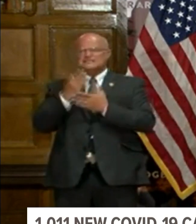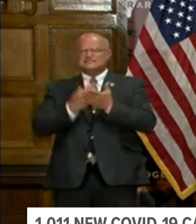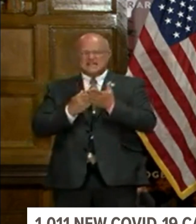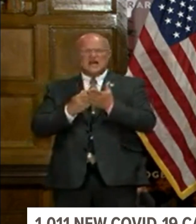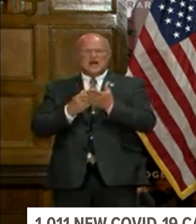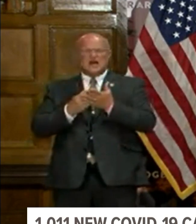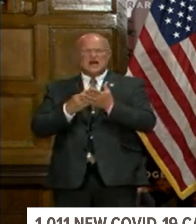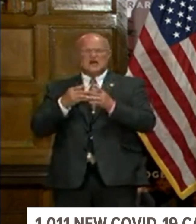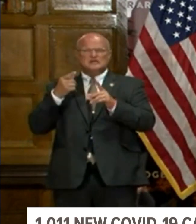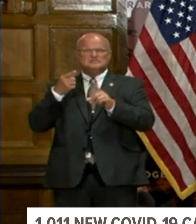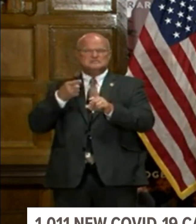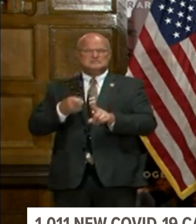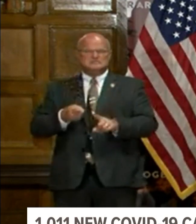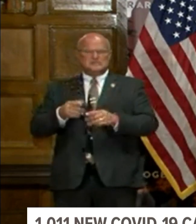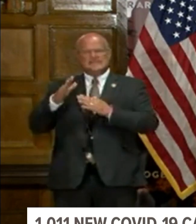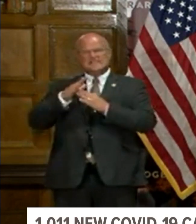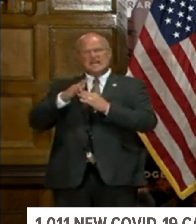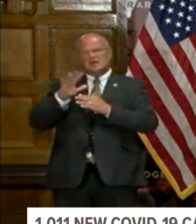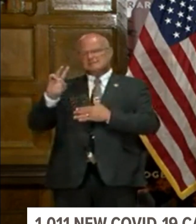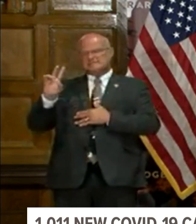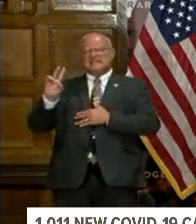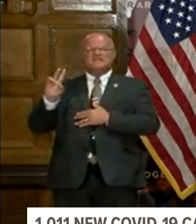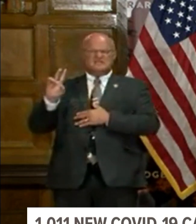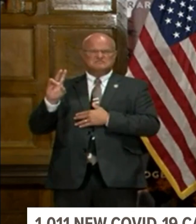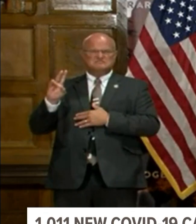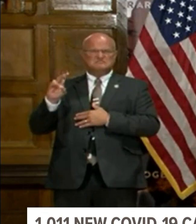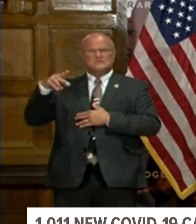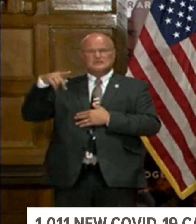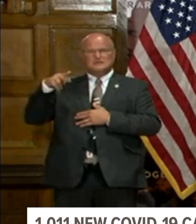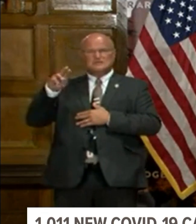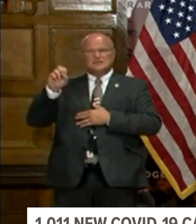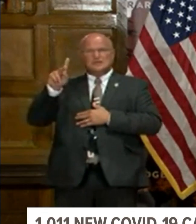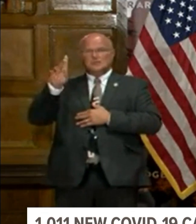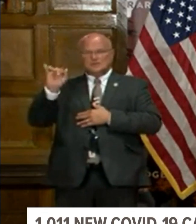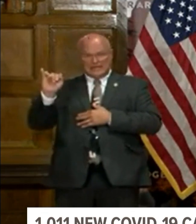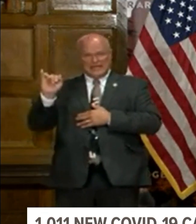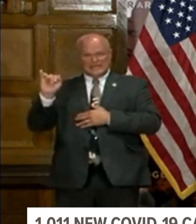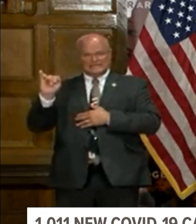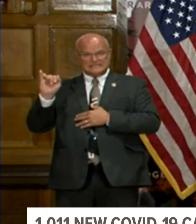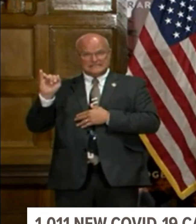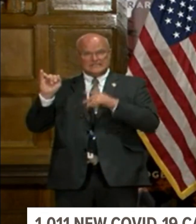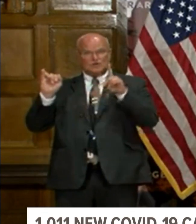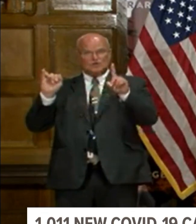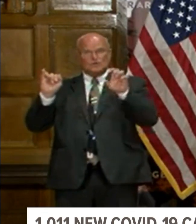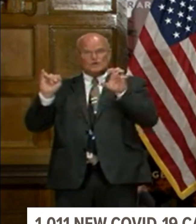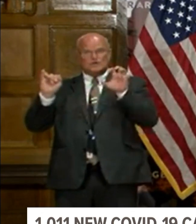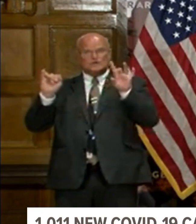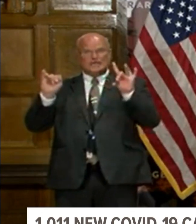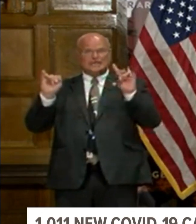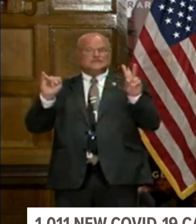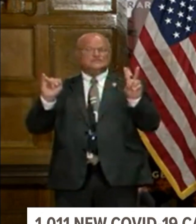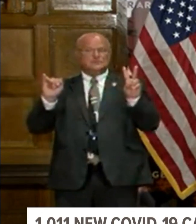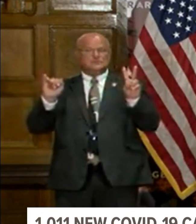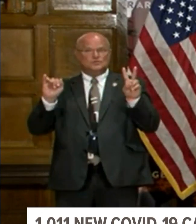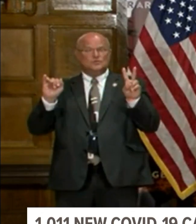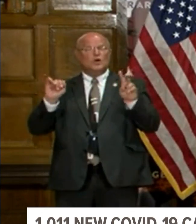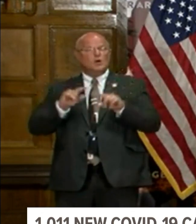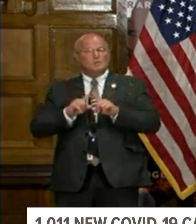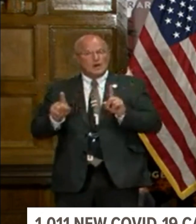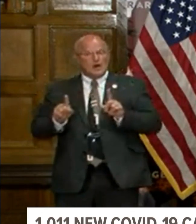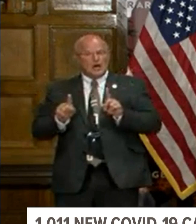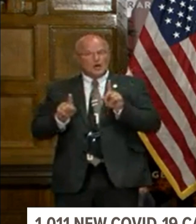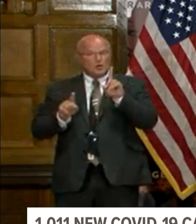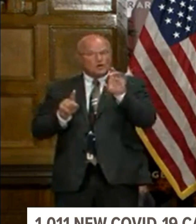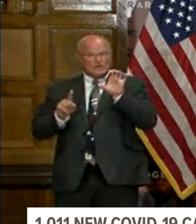of the, I believe, about the top 7. Pulaski County was at 182, but 100